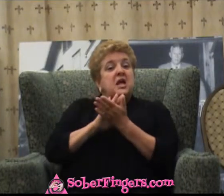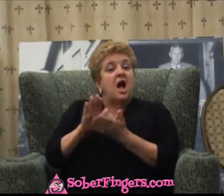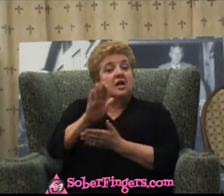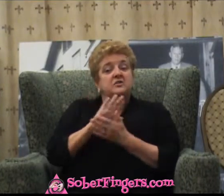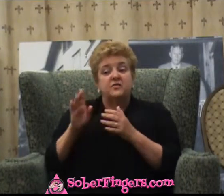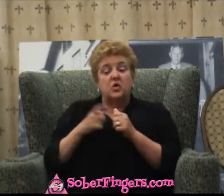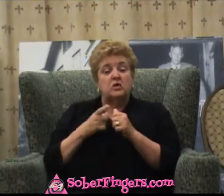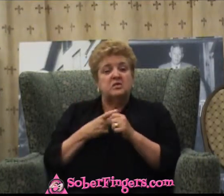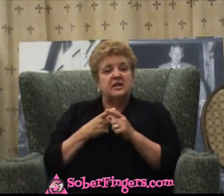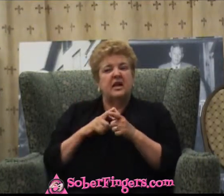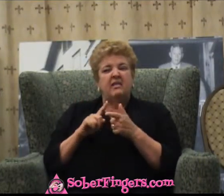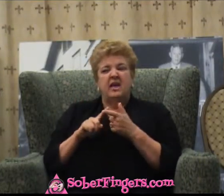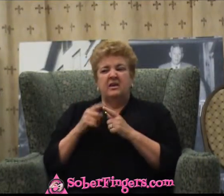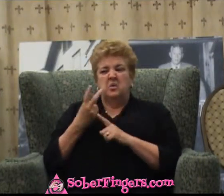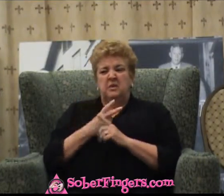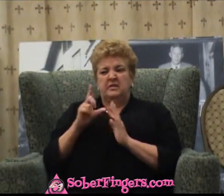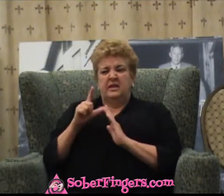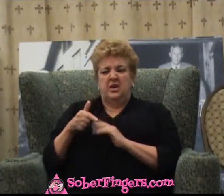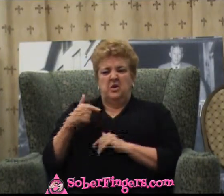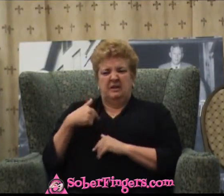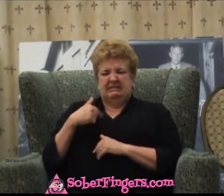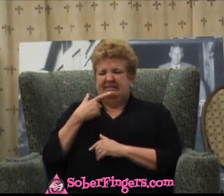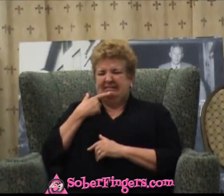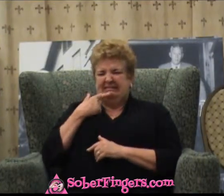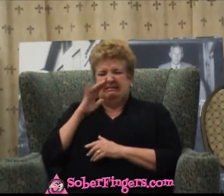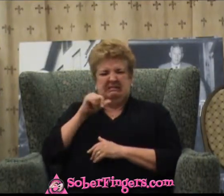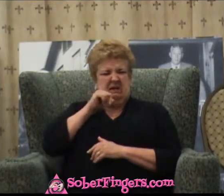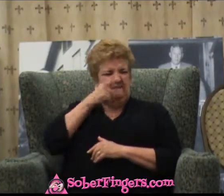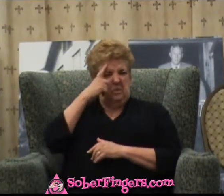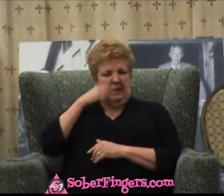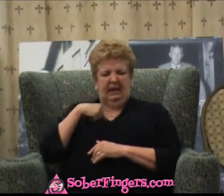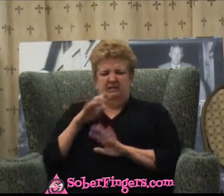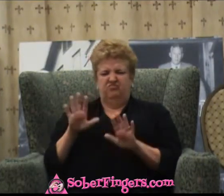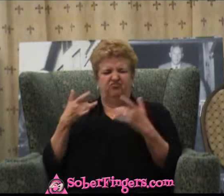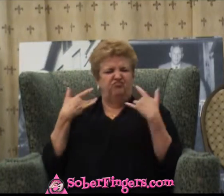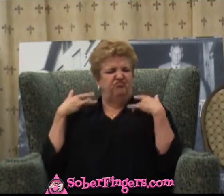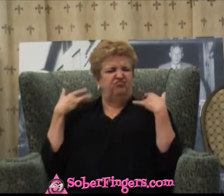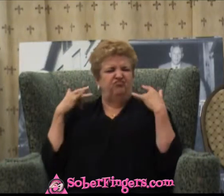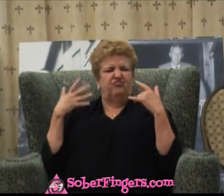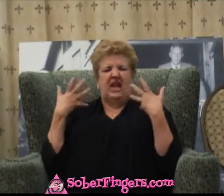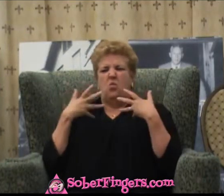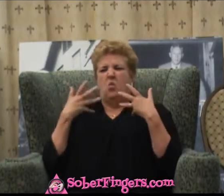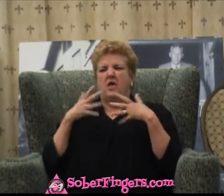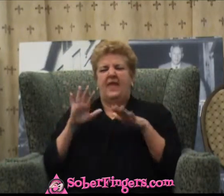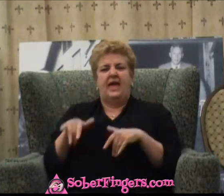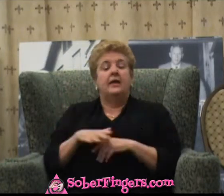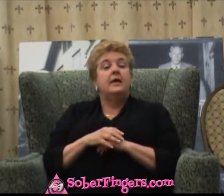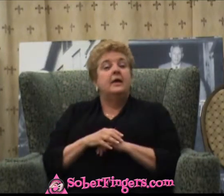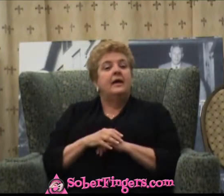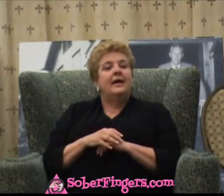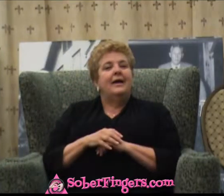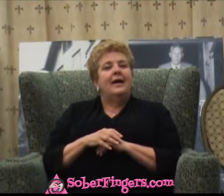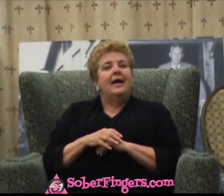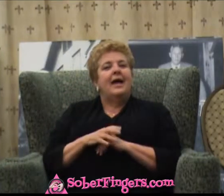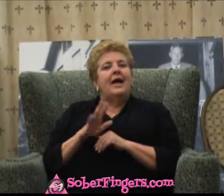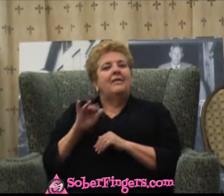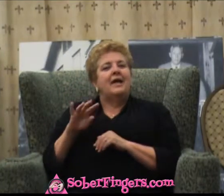wasn't for me. I didn't realize at the time that this was the beginning of how I started to sell myself short. About how I